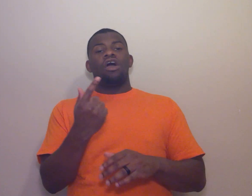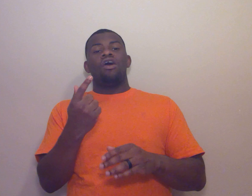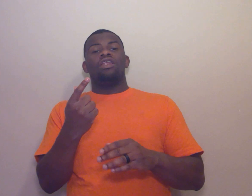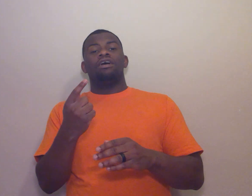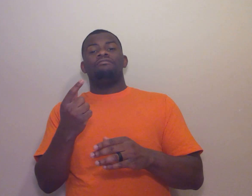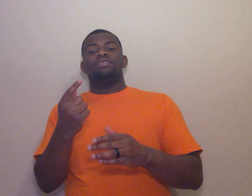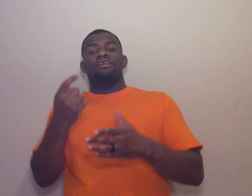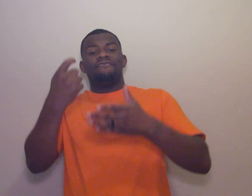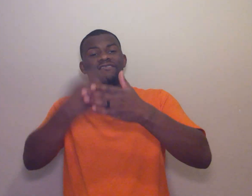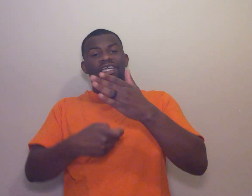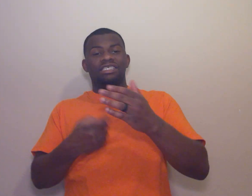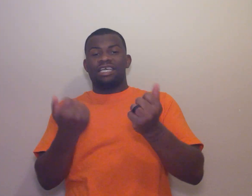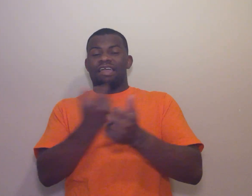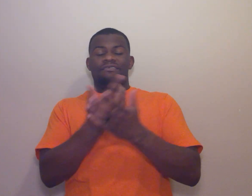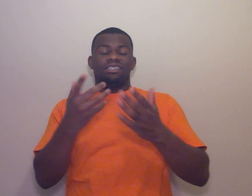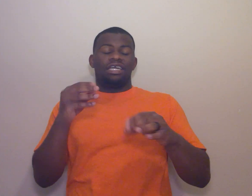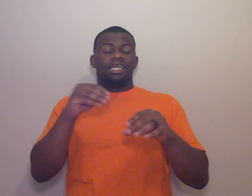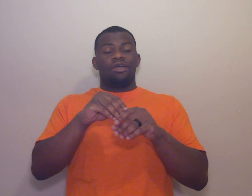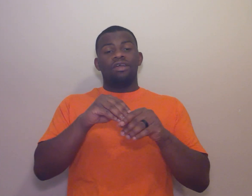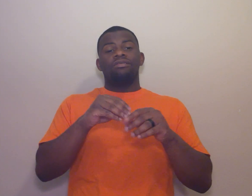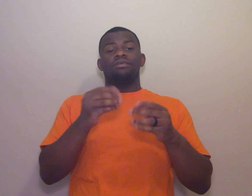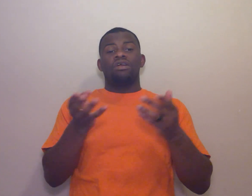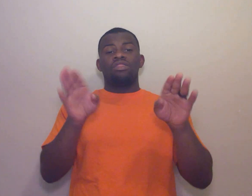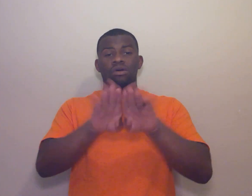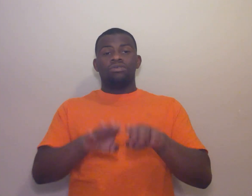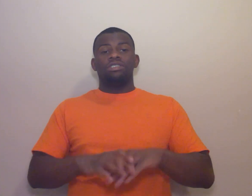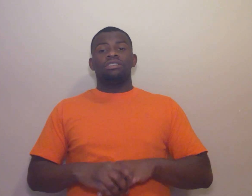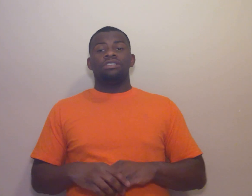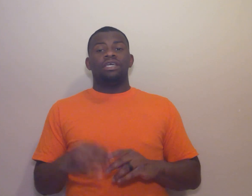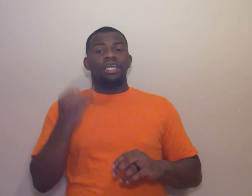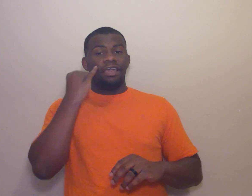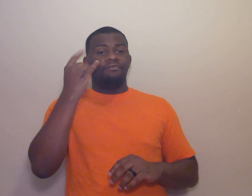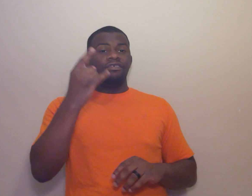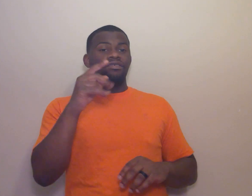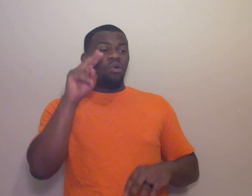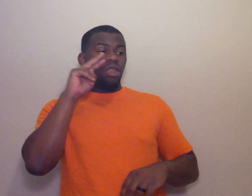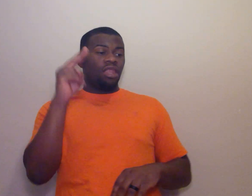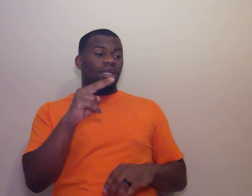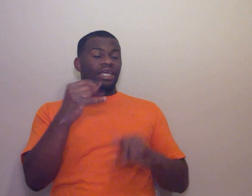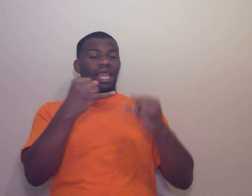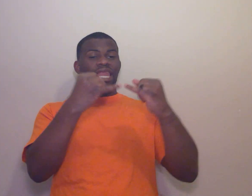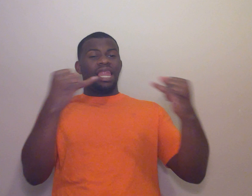closing. If you look at line number, I'm going to put it up on the screen, line number